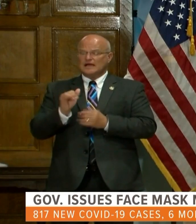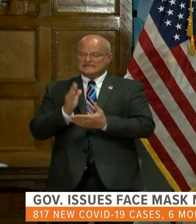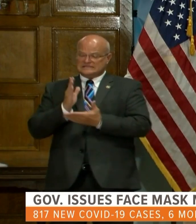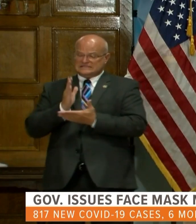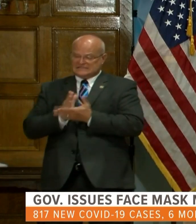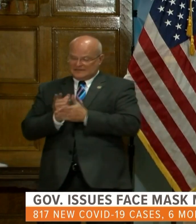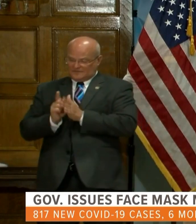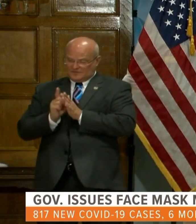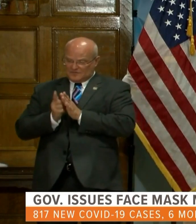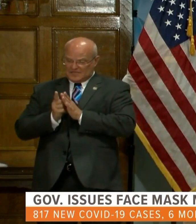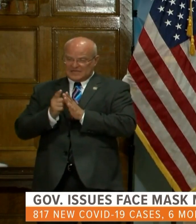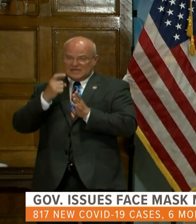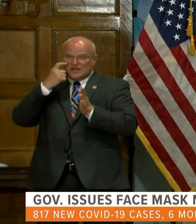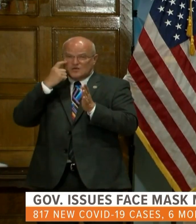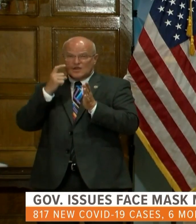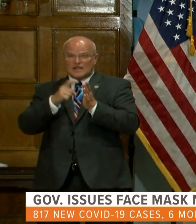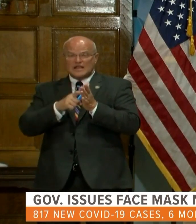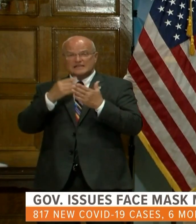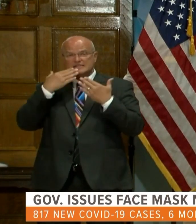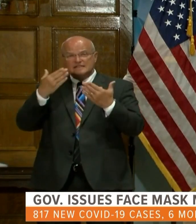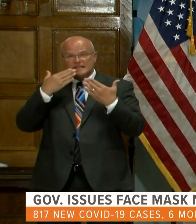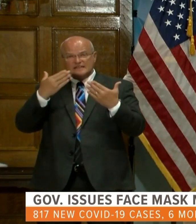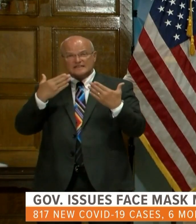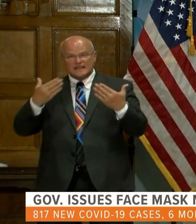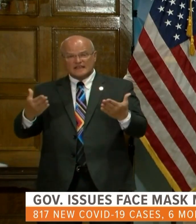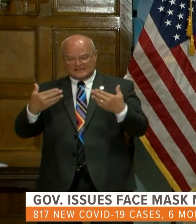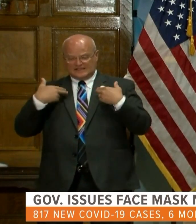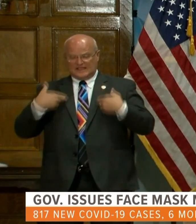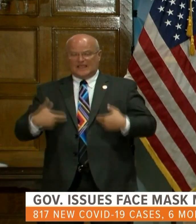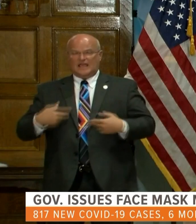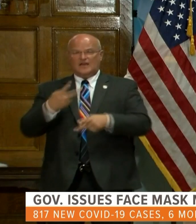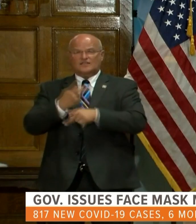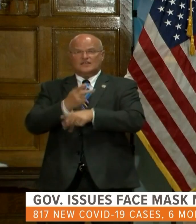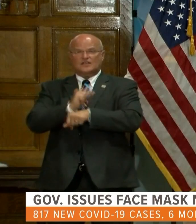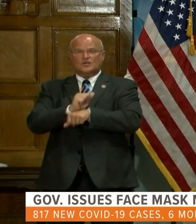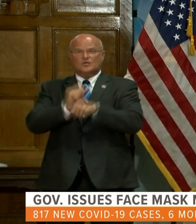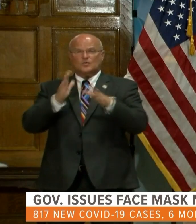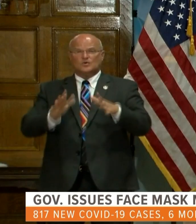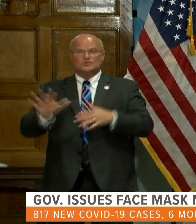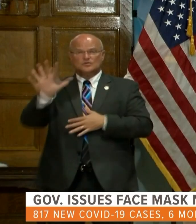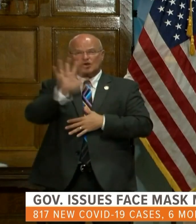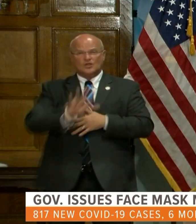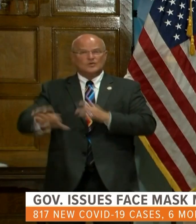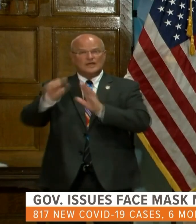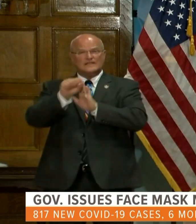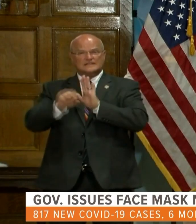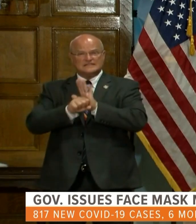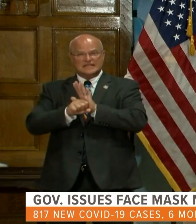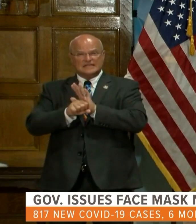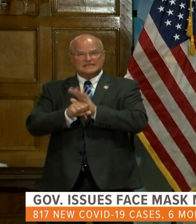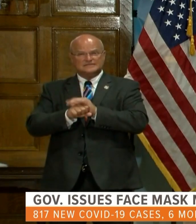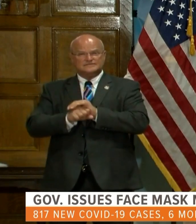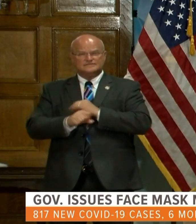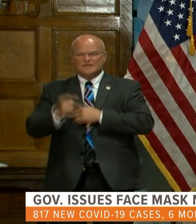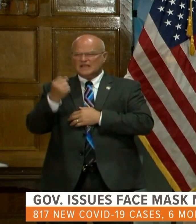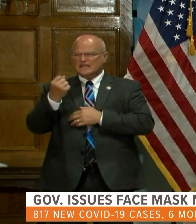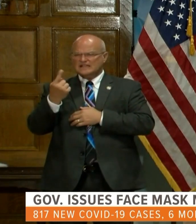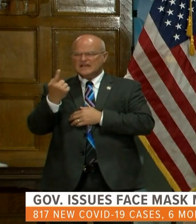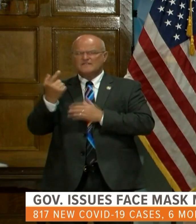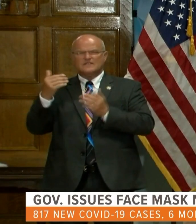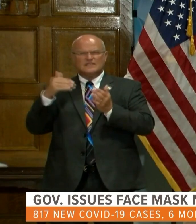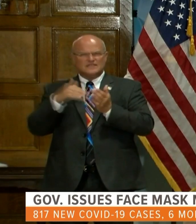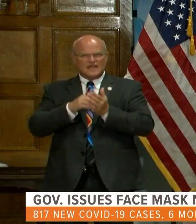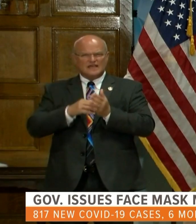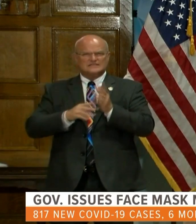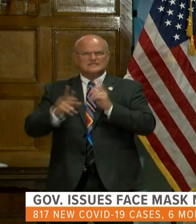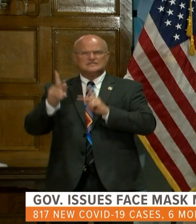and recognizing and thanking our healthcare workers across the state of Arkansas. There are 11,000 associates at